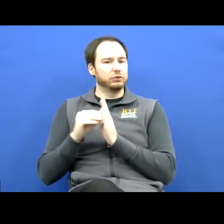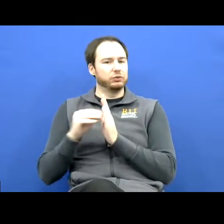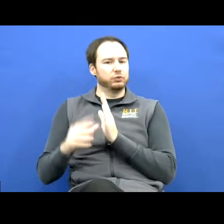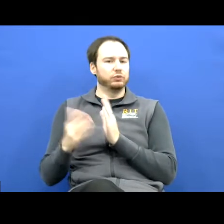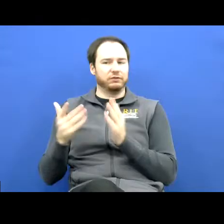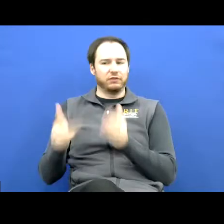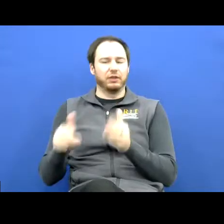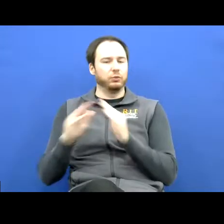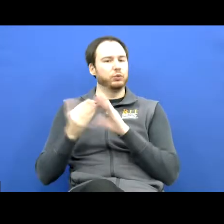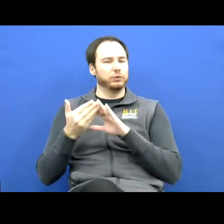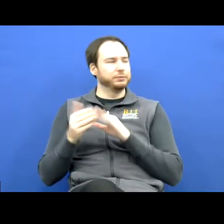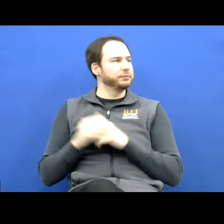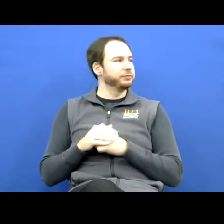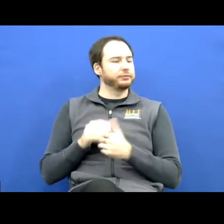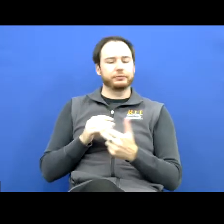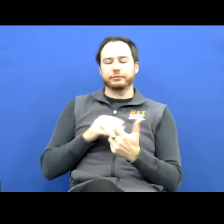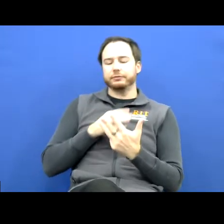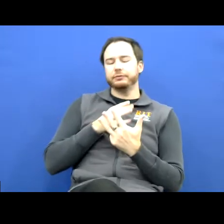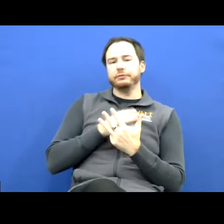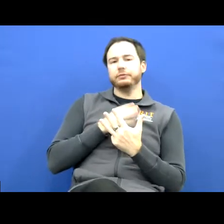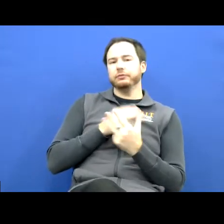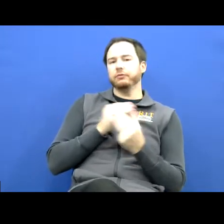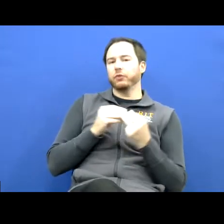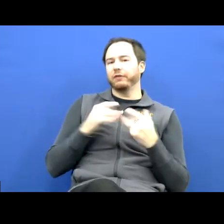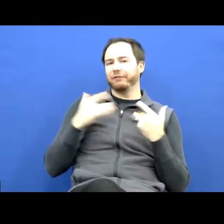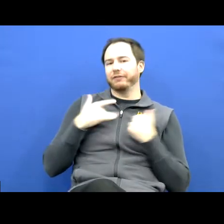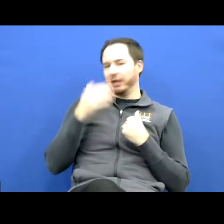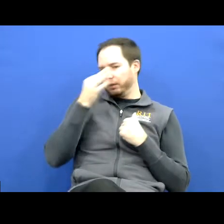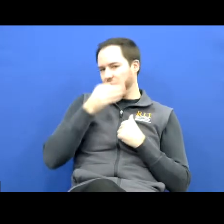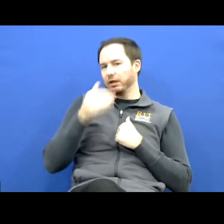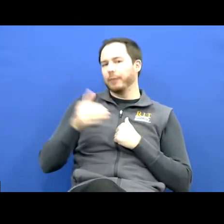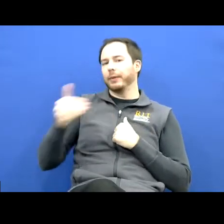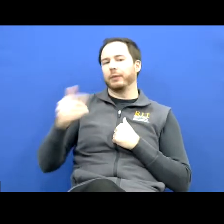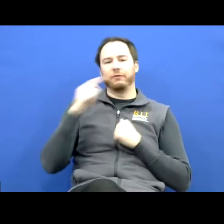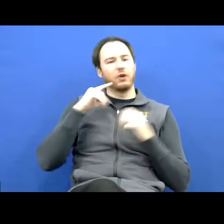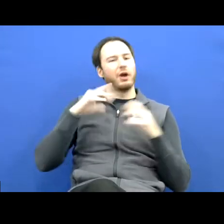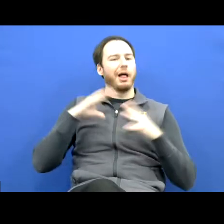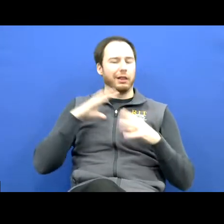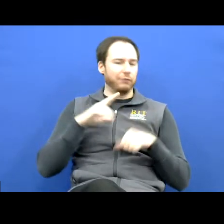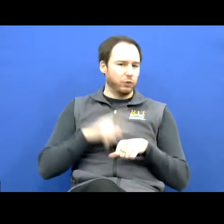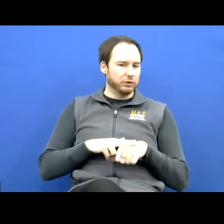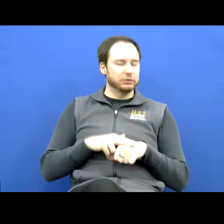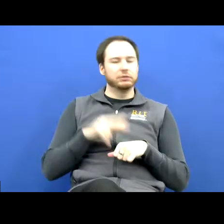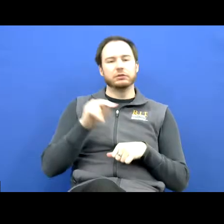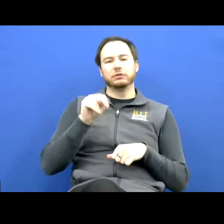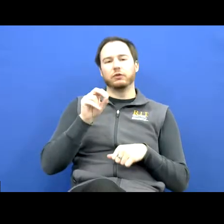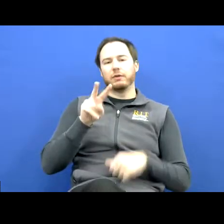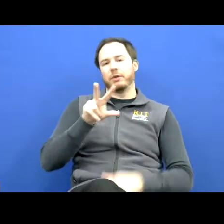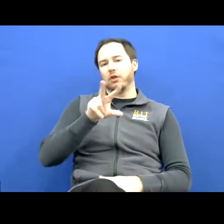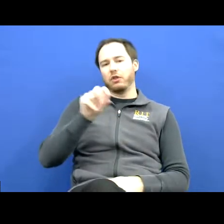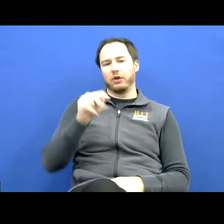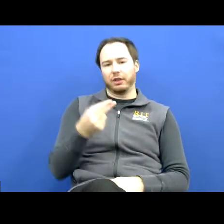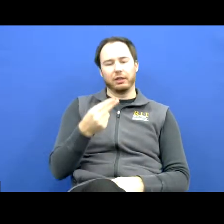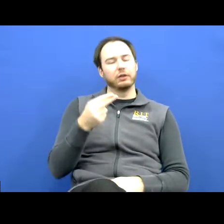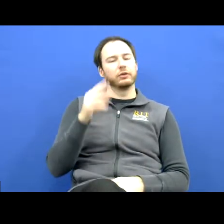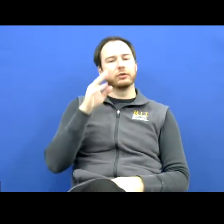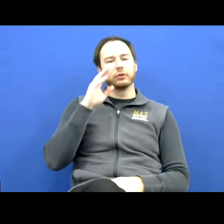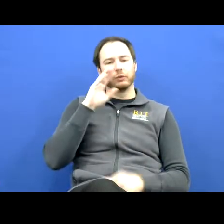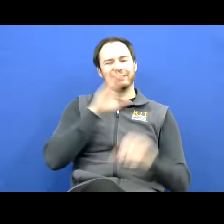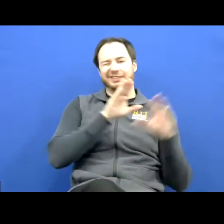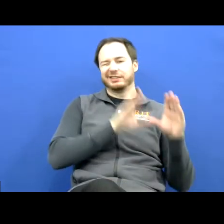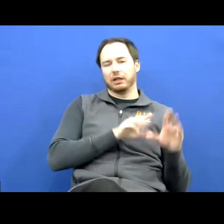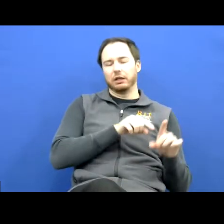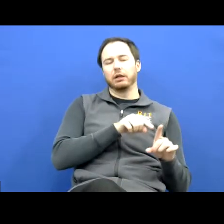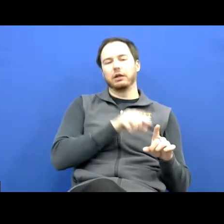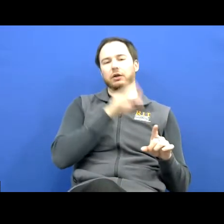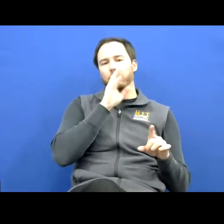in our community. Got some events coming up also that are holiday related. On November 30th, there is Sunday. There